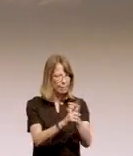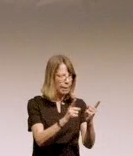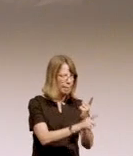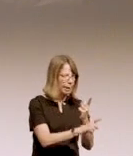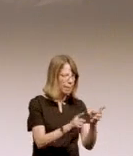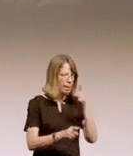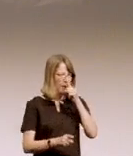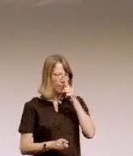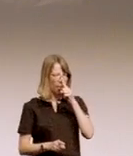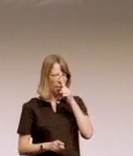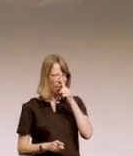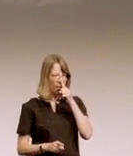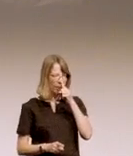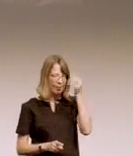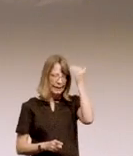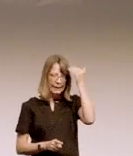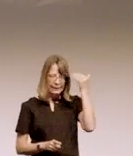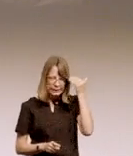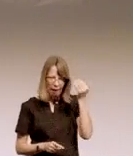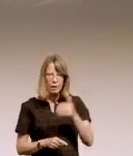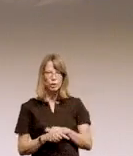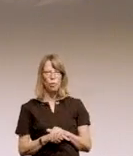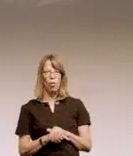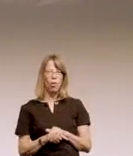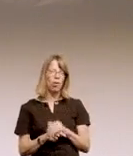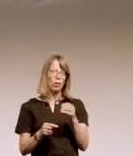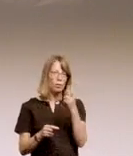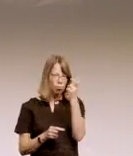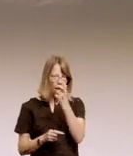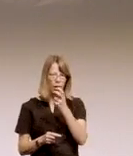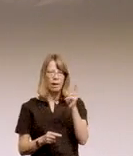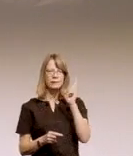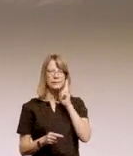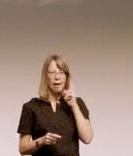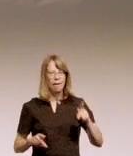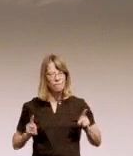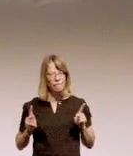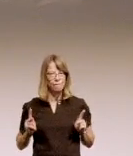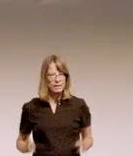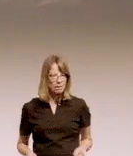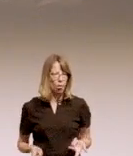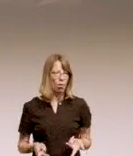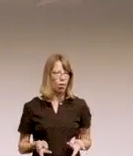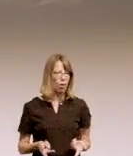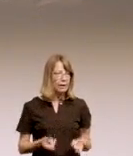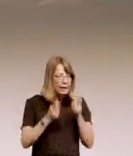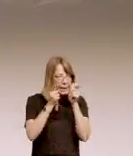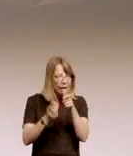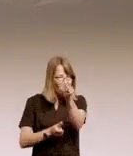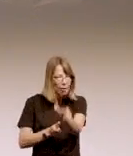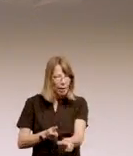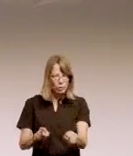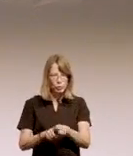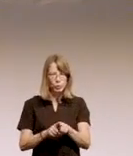cognitive, the physical, the sensory, the caring space as well, if you're a carer for a participant, and we engaged the remote communities, which is primarily my trip to the